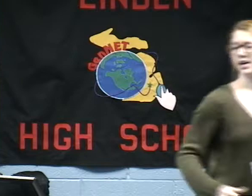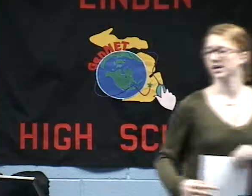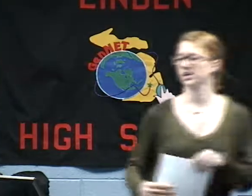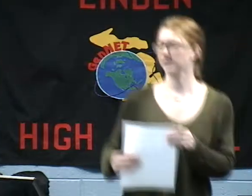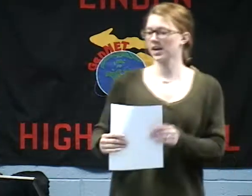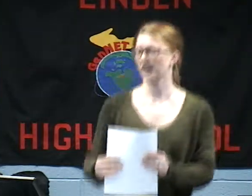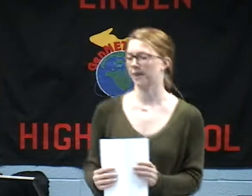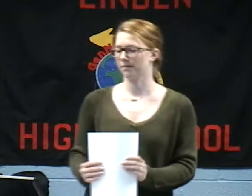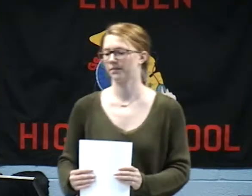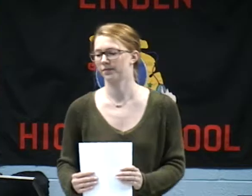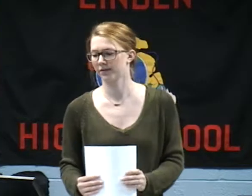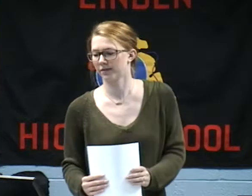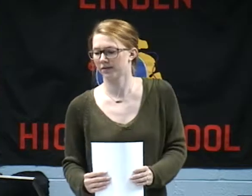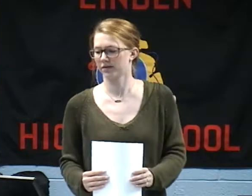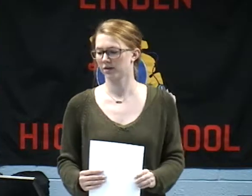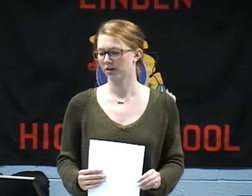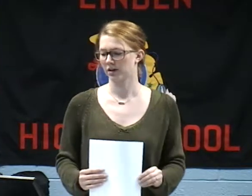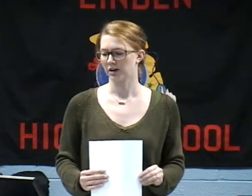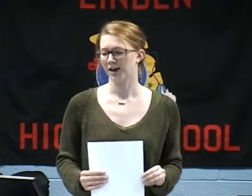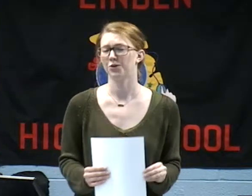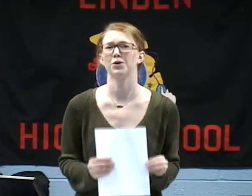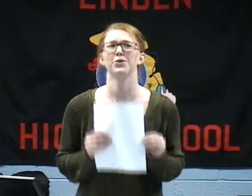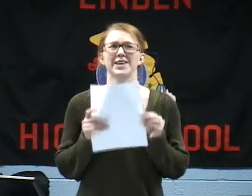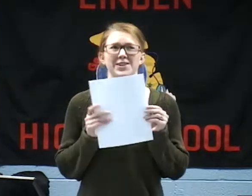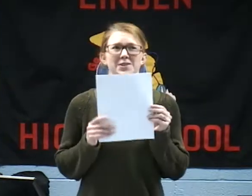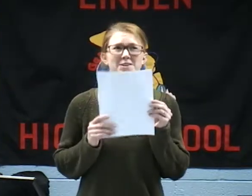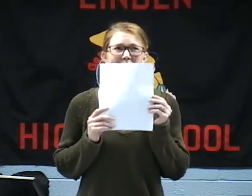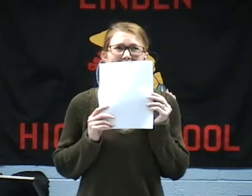It does say game. I don't know if we'll get to it though.